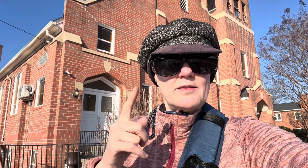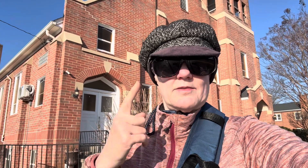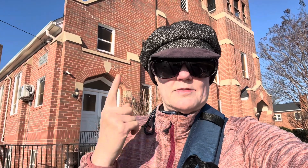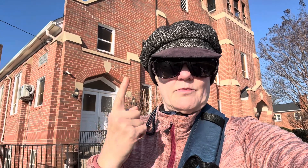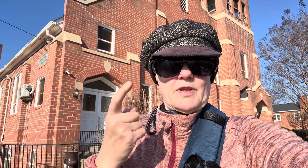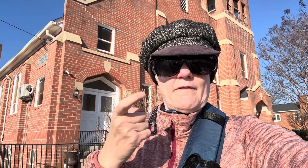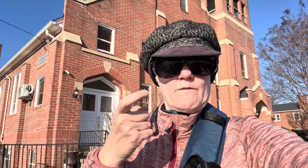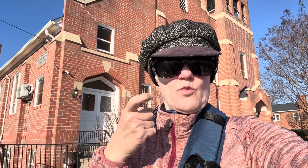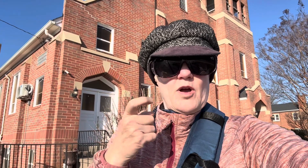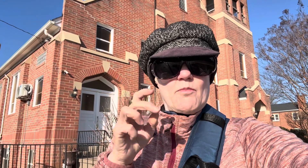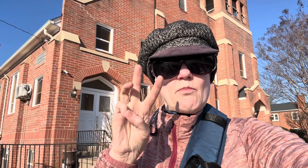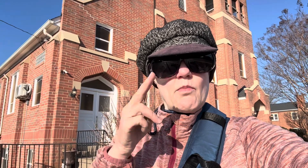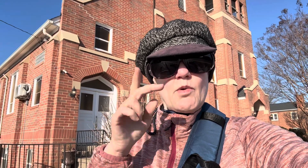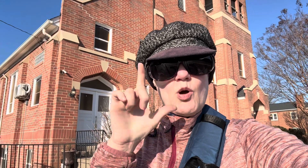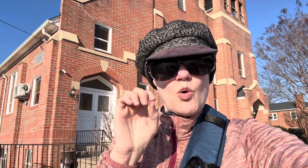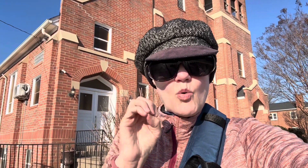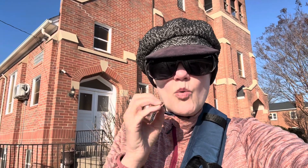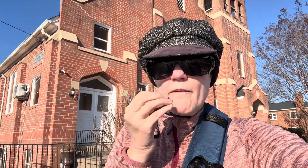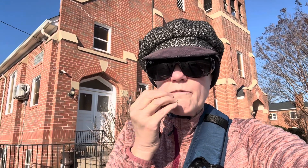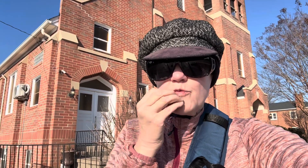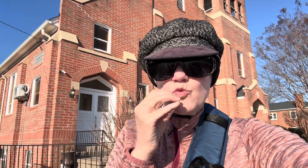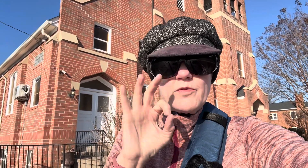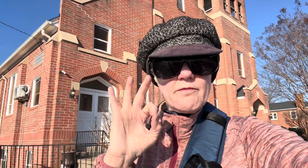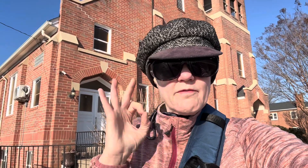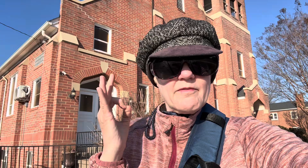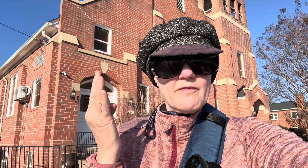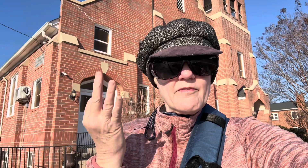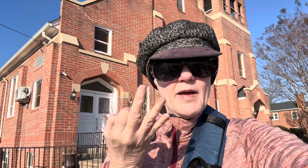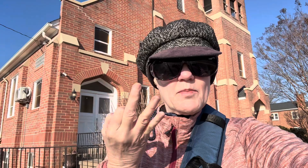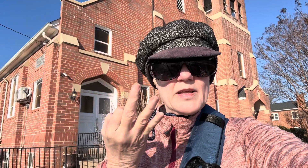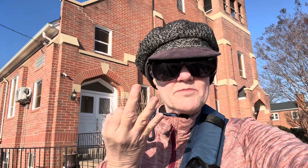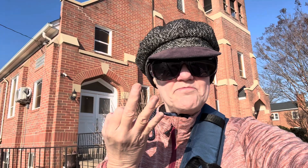things from the whole foods groups.